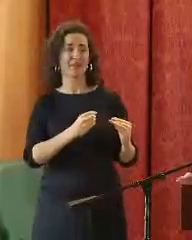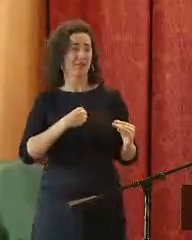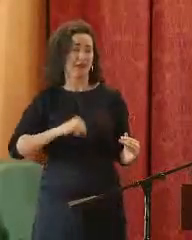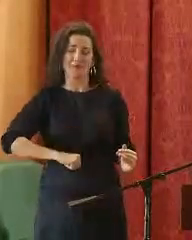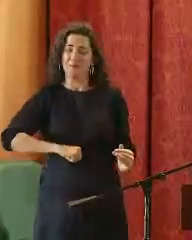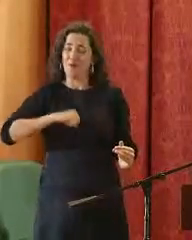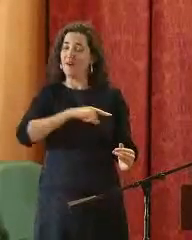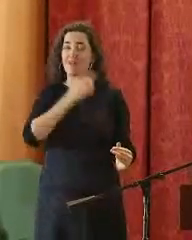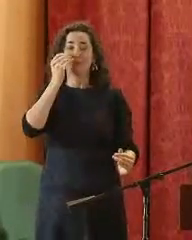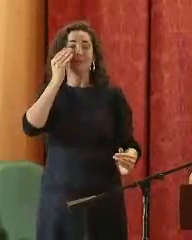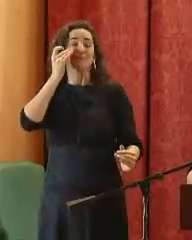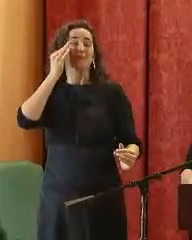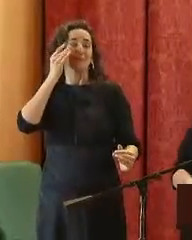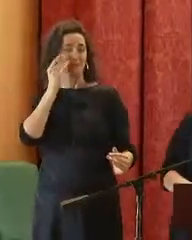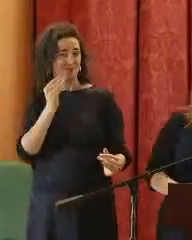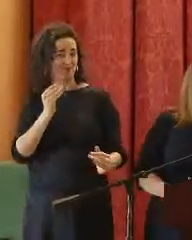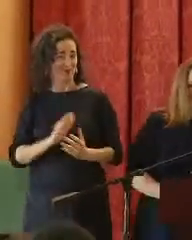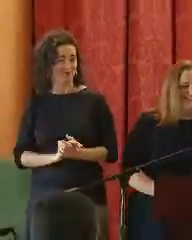him.